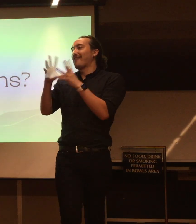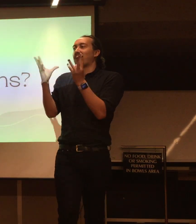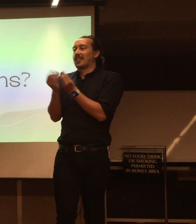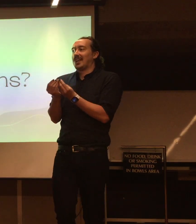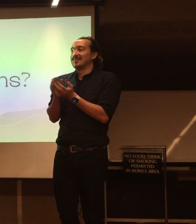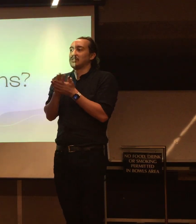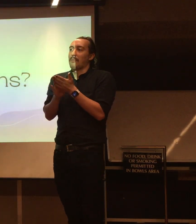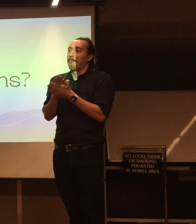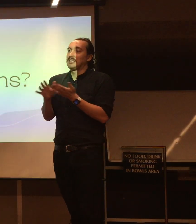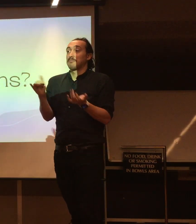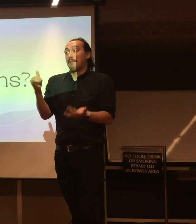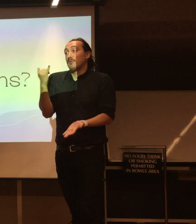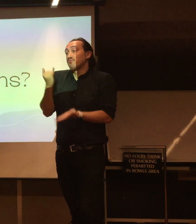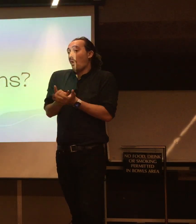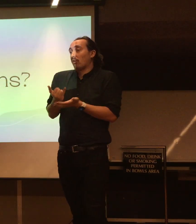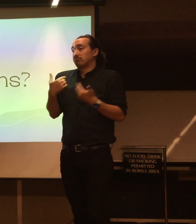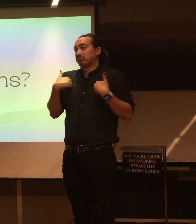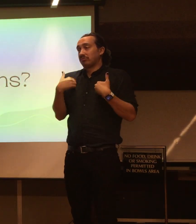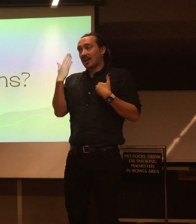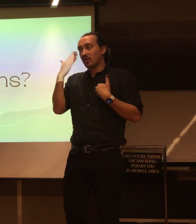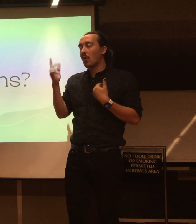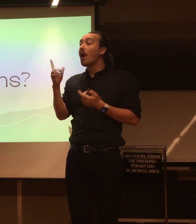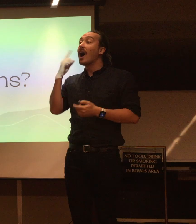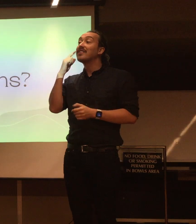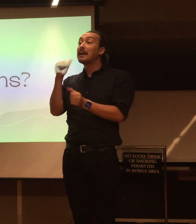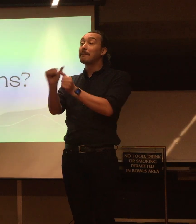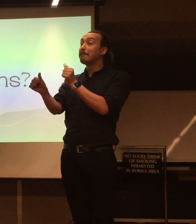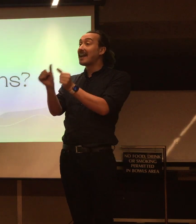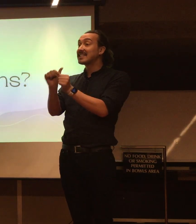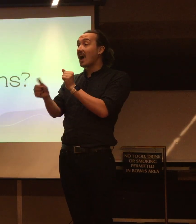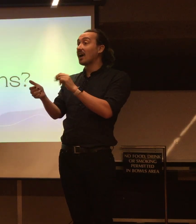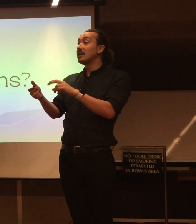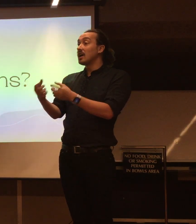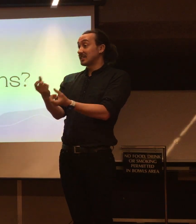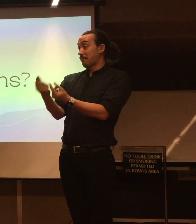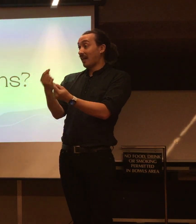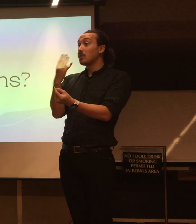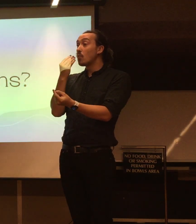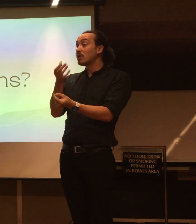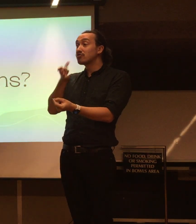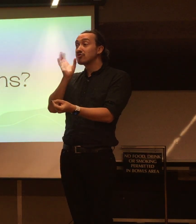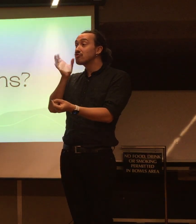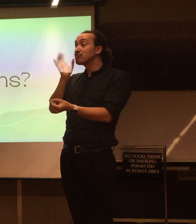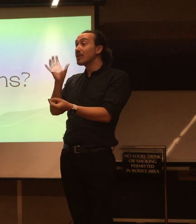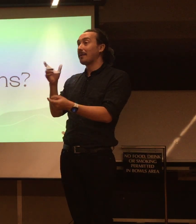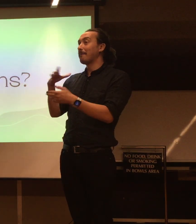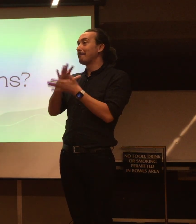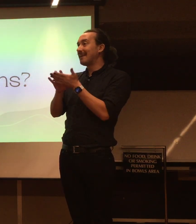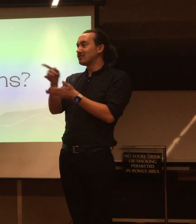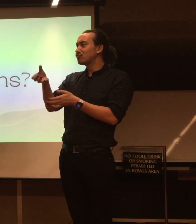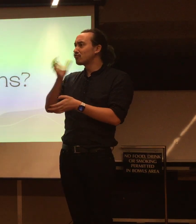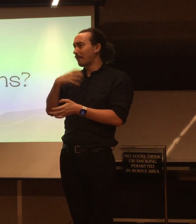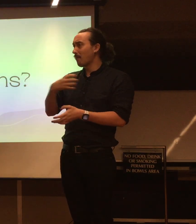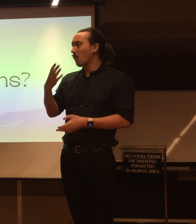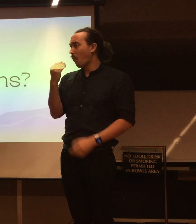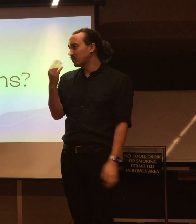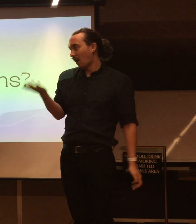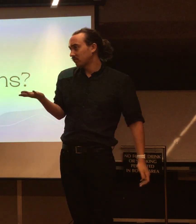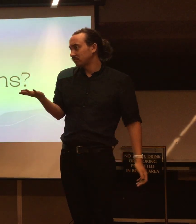I think it's better to get more water in than to leave out sparkling water.